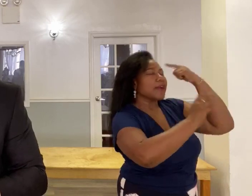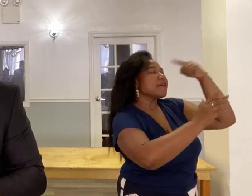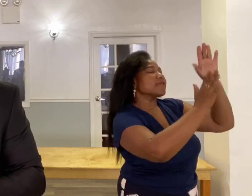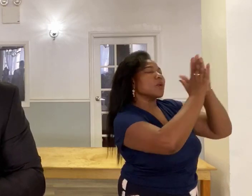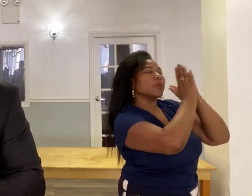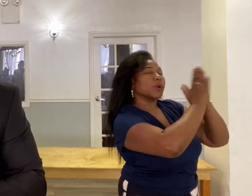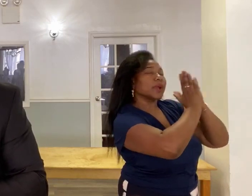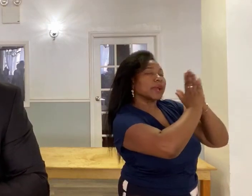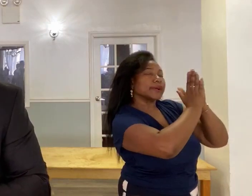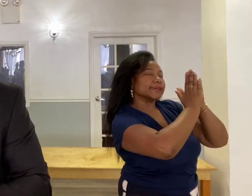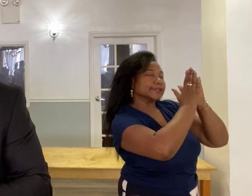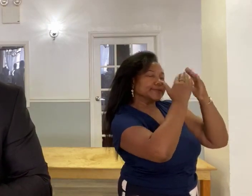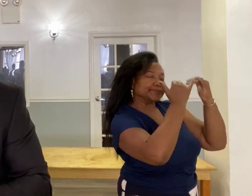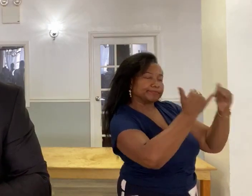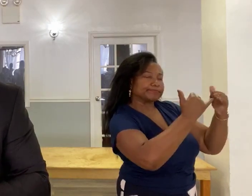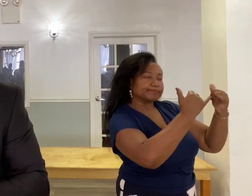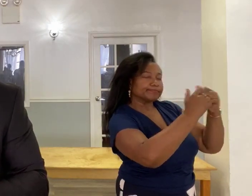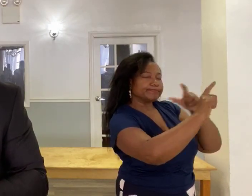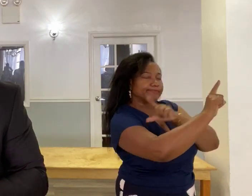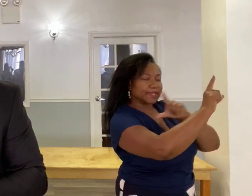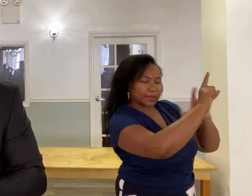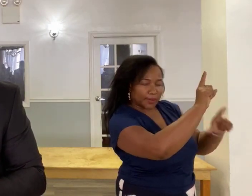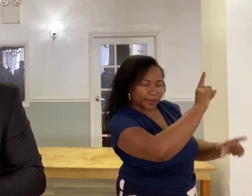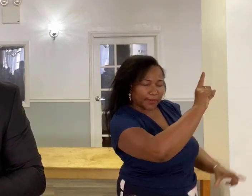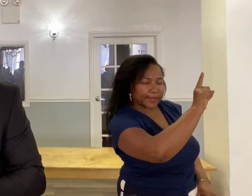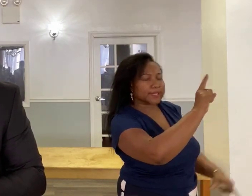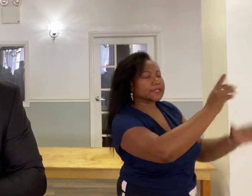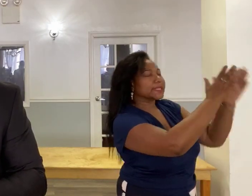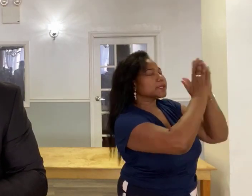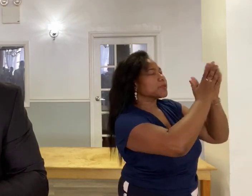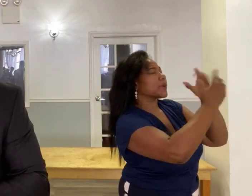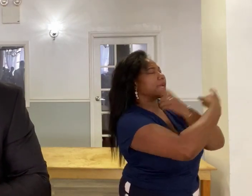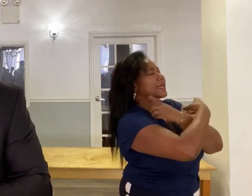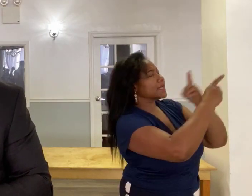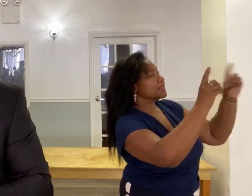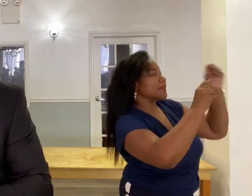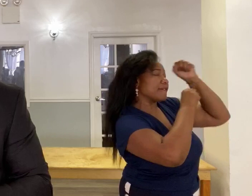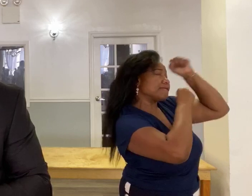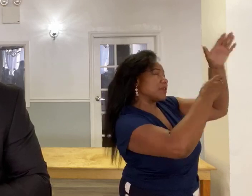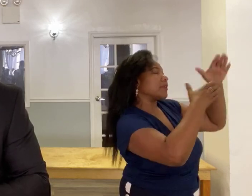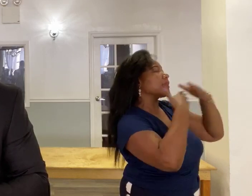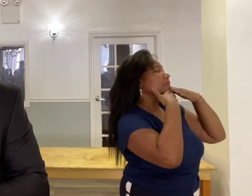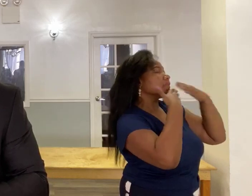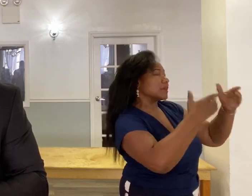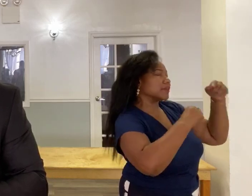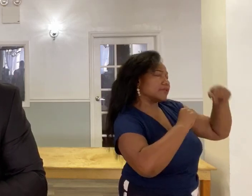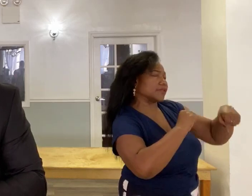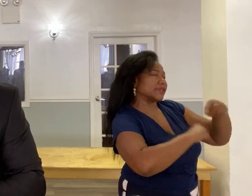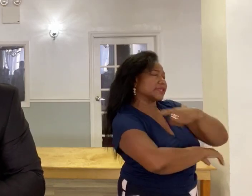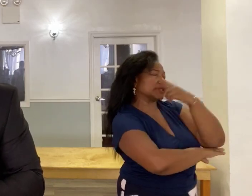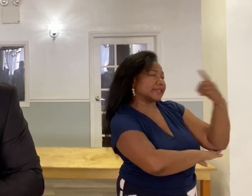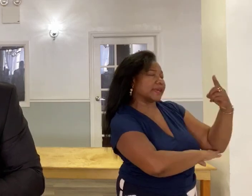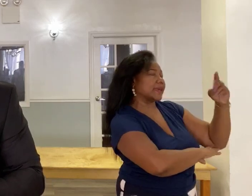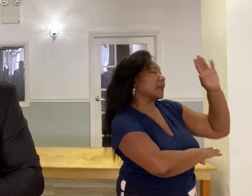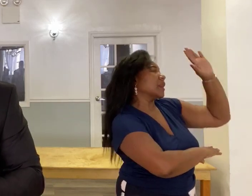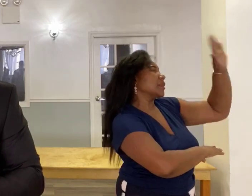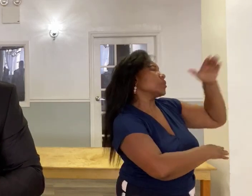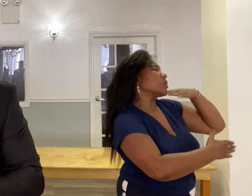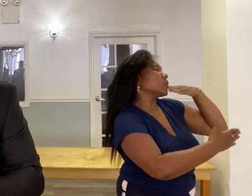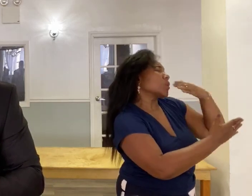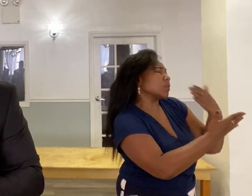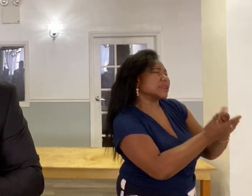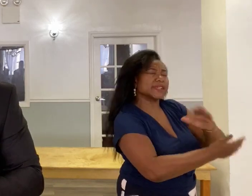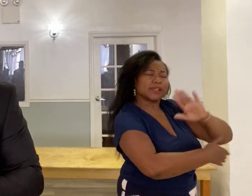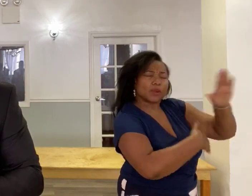at this time. Let's go to the Lord. Let us pray. Dear Father, thank you for this day. Thank you for your goodness and all that